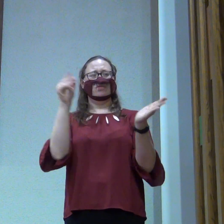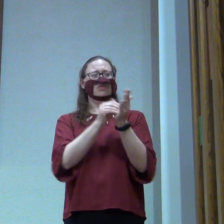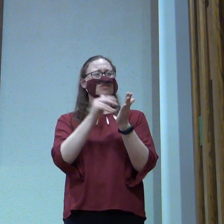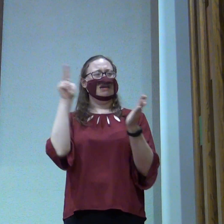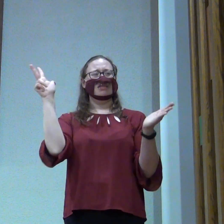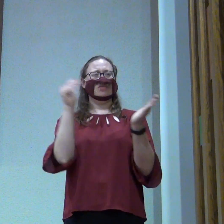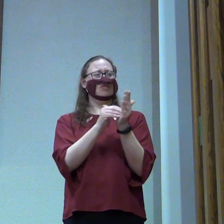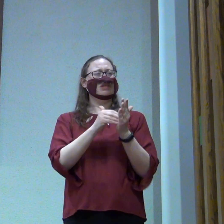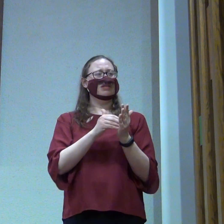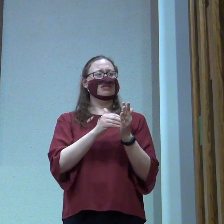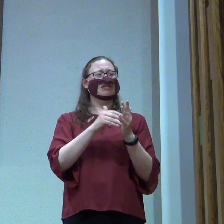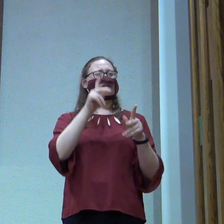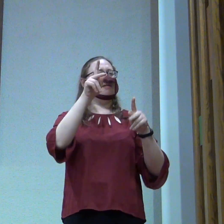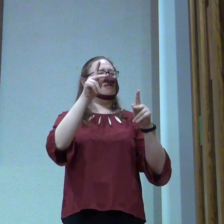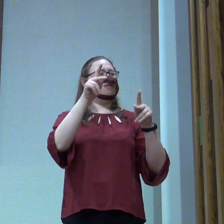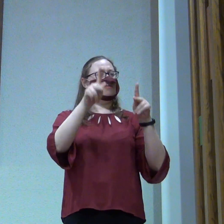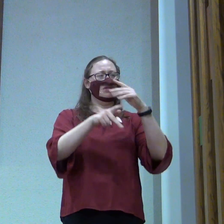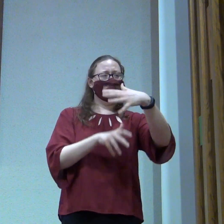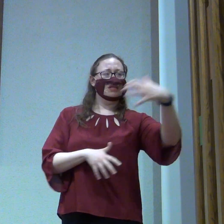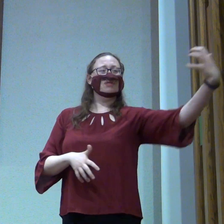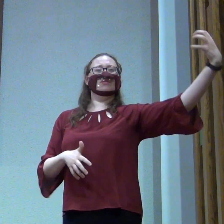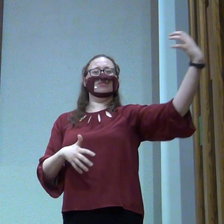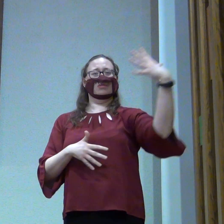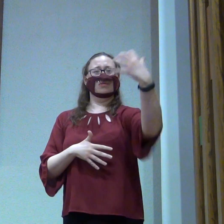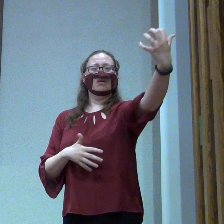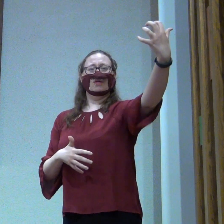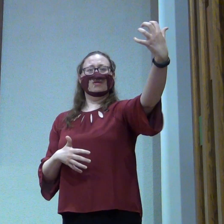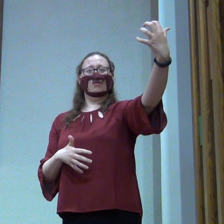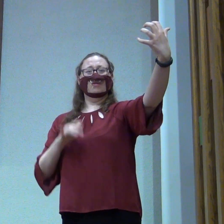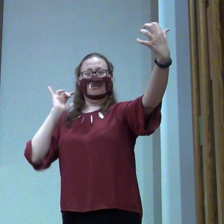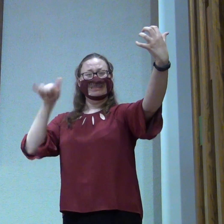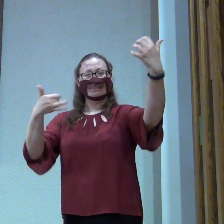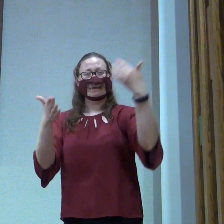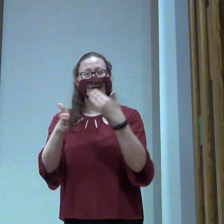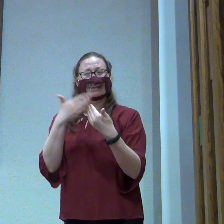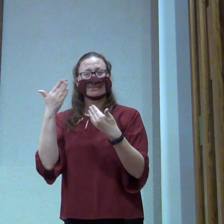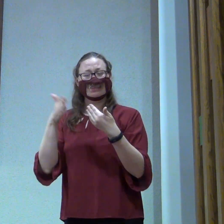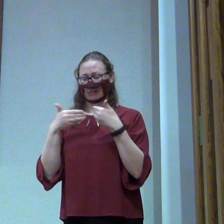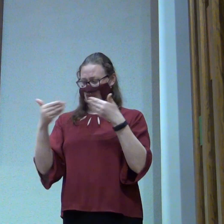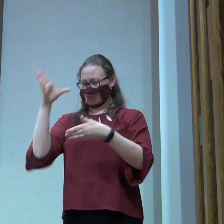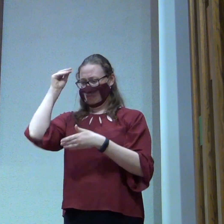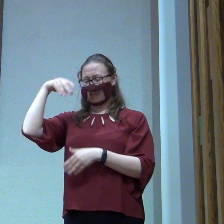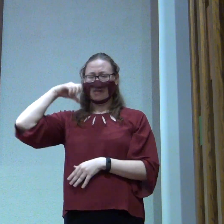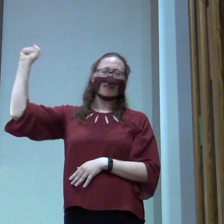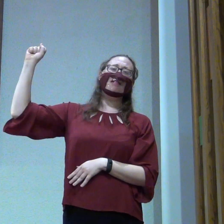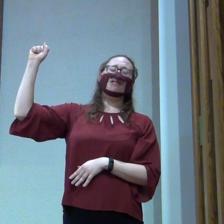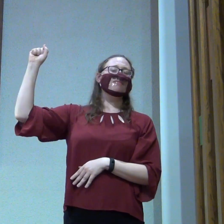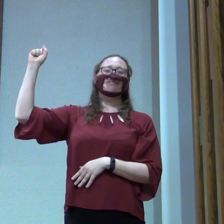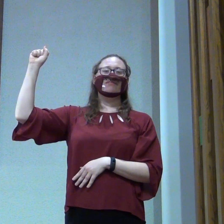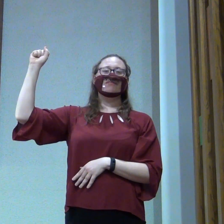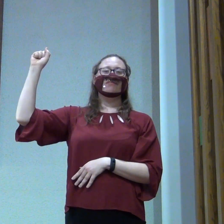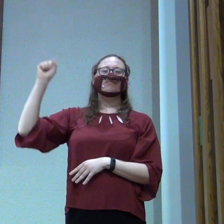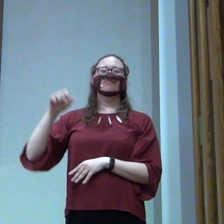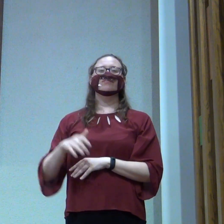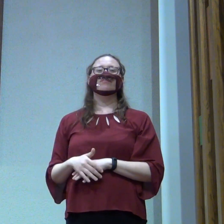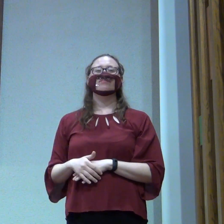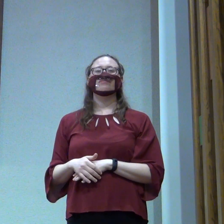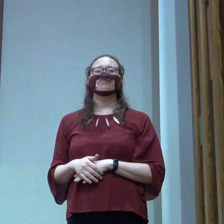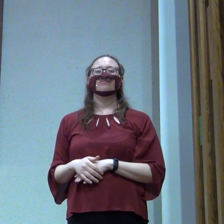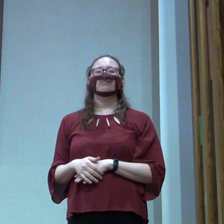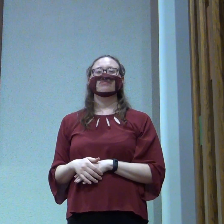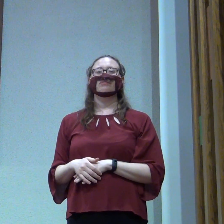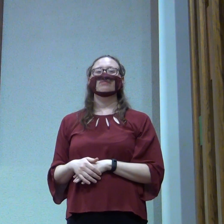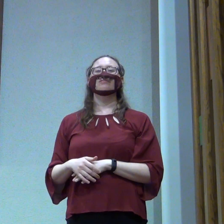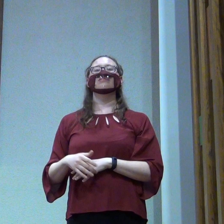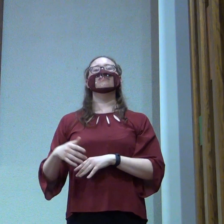spectators was no light matter. The head of the camp read the